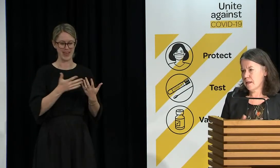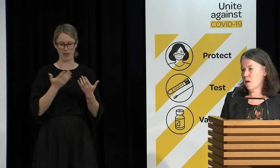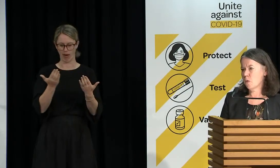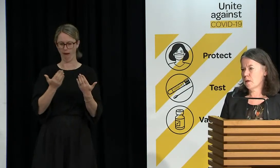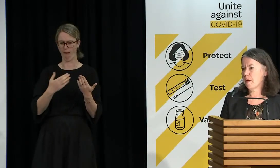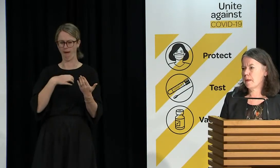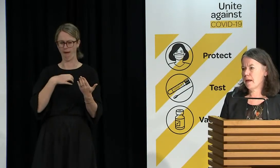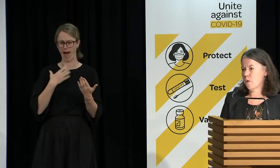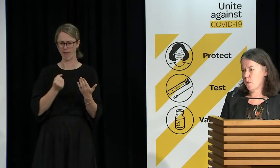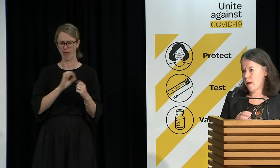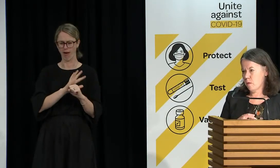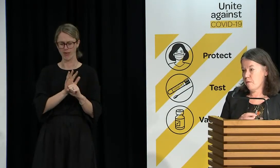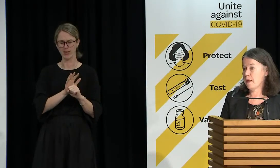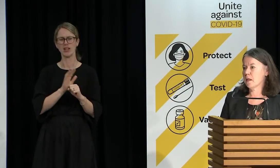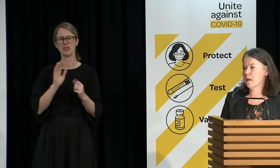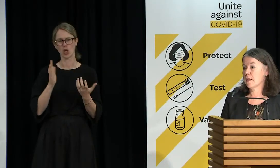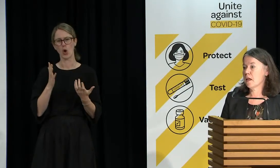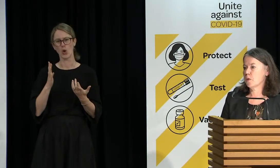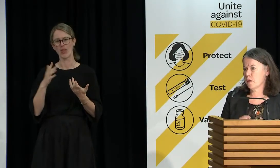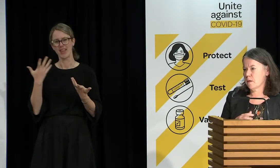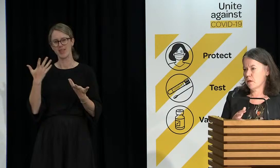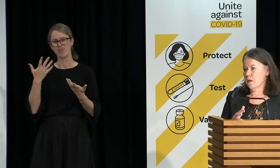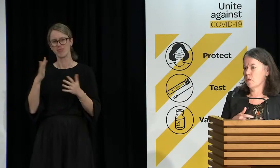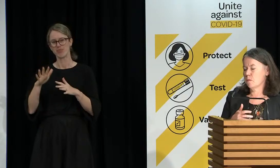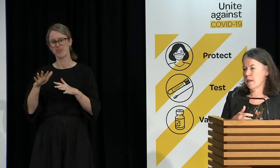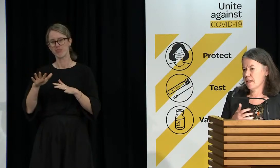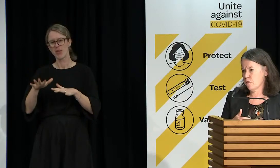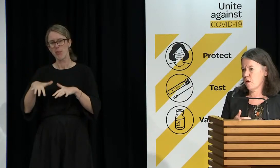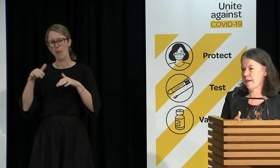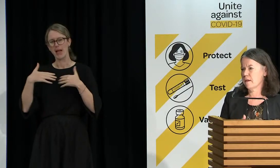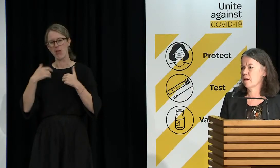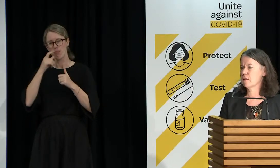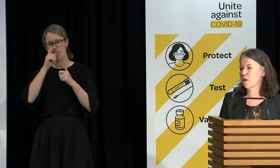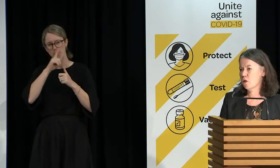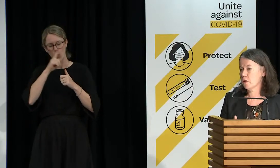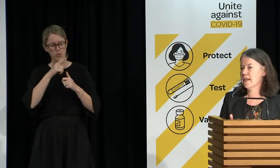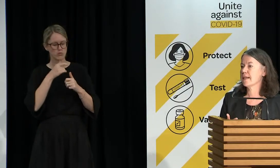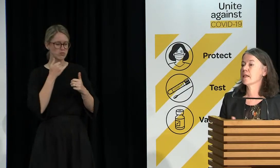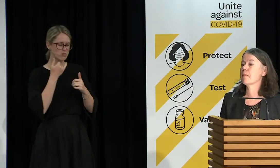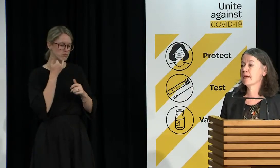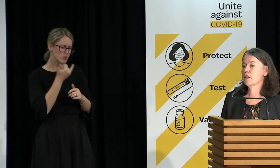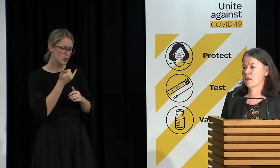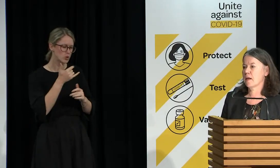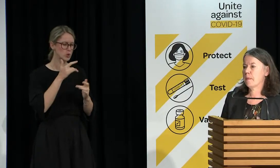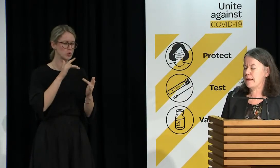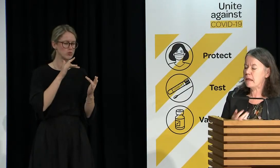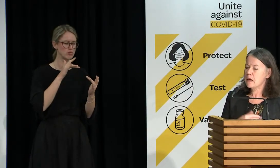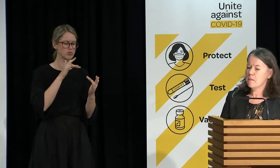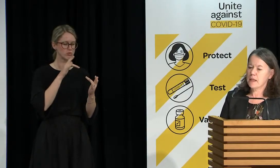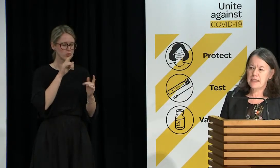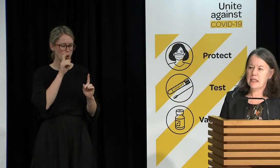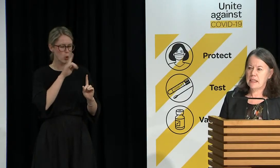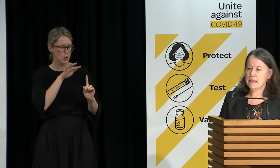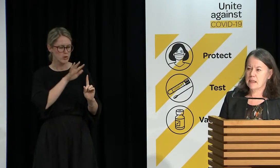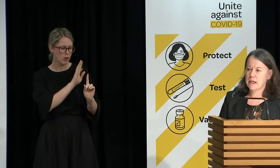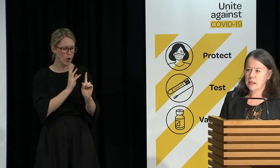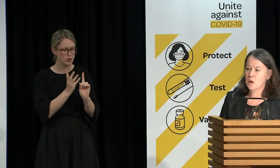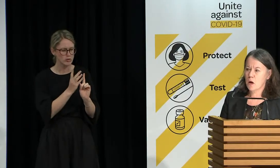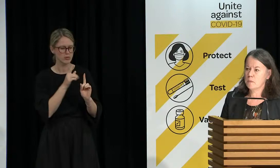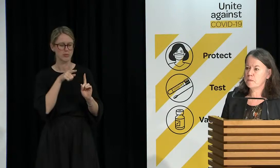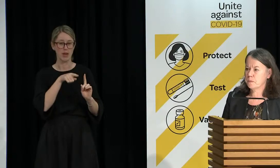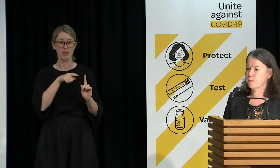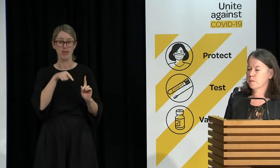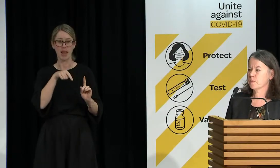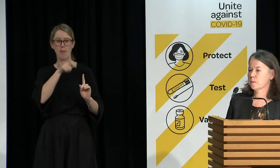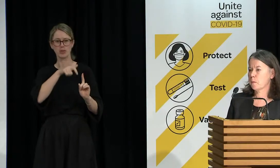result, and Auckland Public Health have been in touch with them to identify their contacts and manage that. But my understanding is that they did